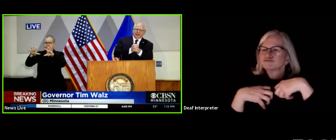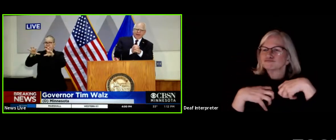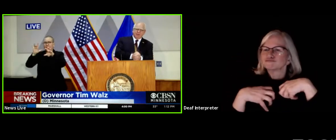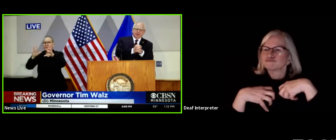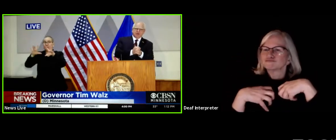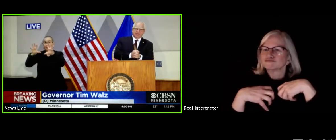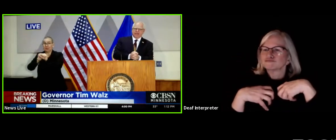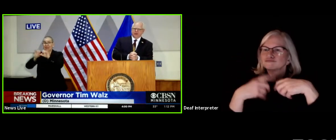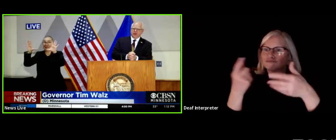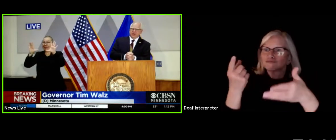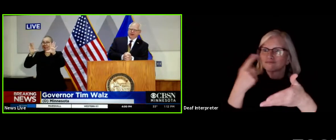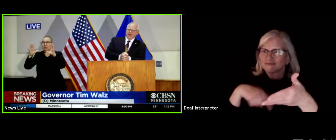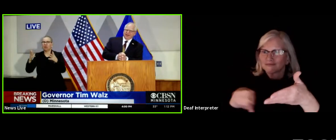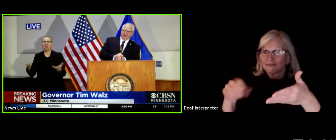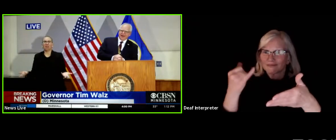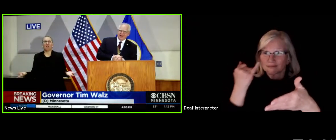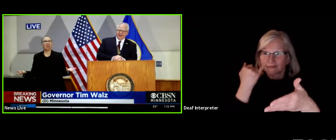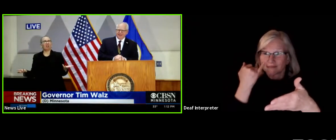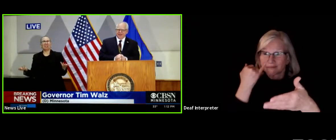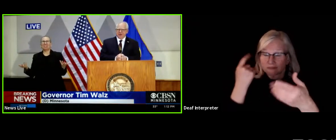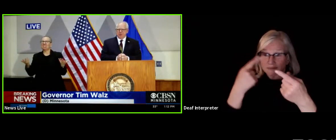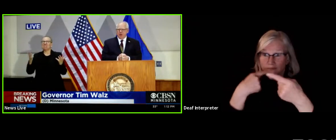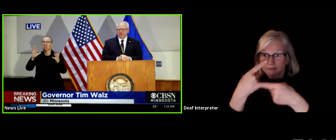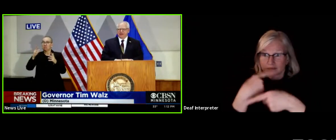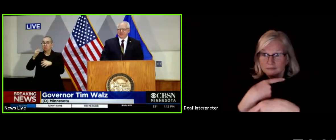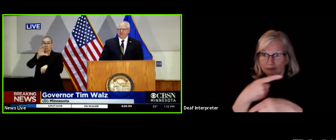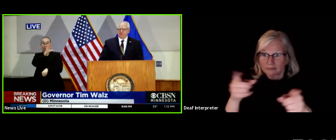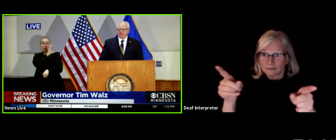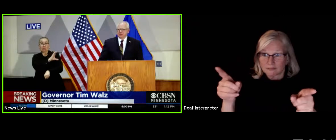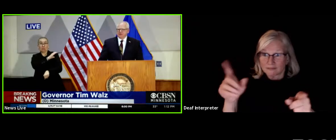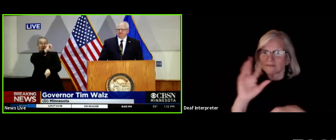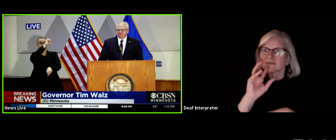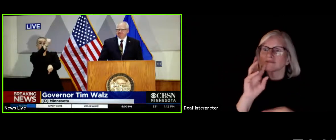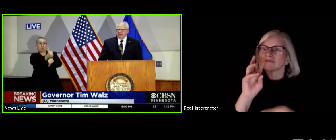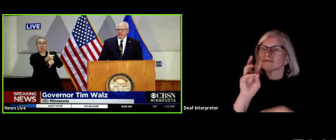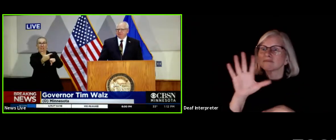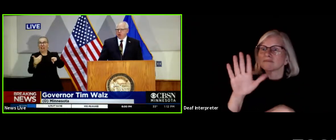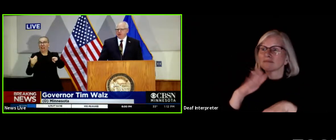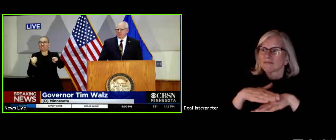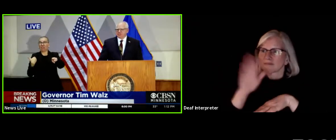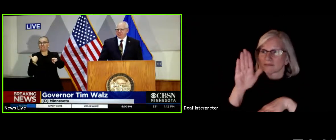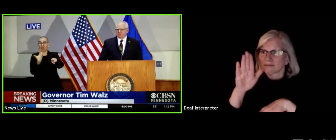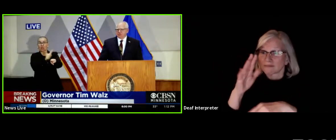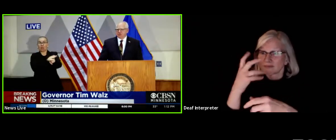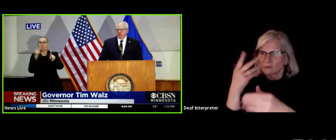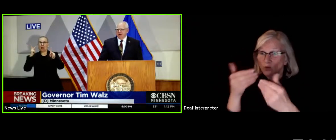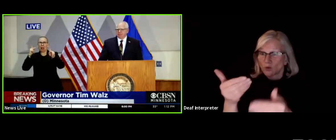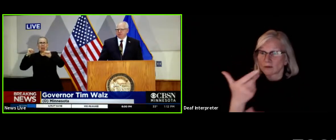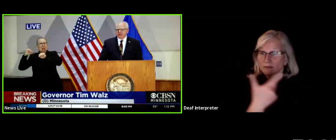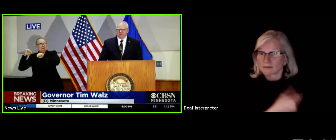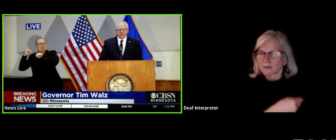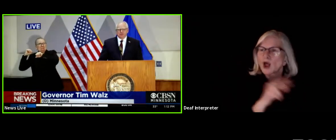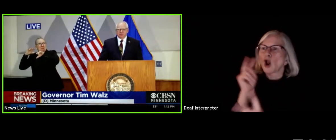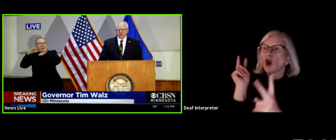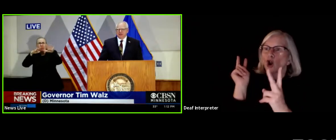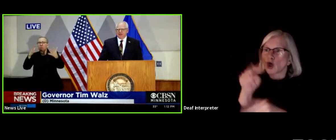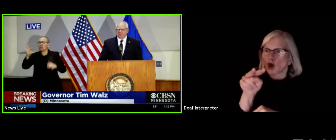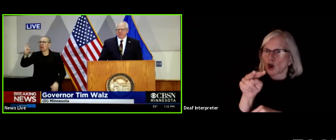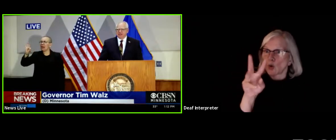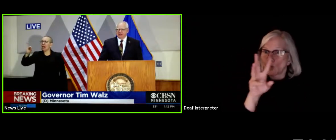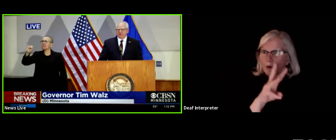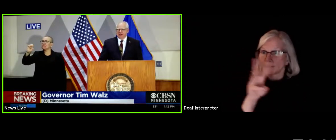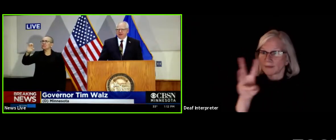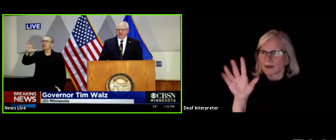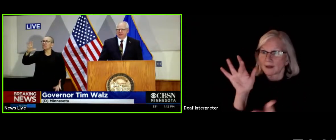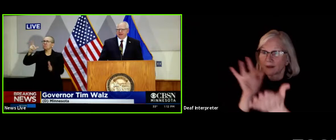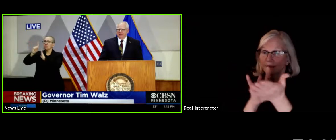shot, come here to get your appointment. In Florida, they just said, just show up. So you had seniors at 3 a.m.